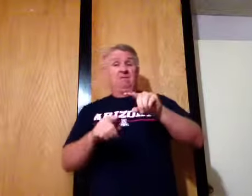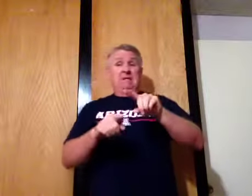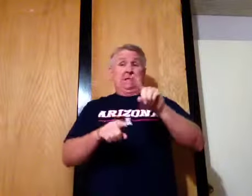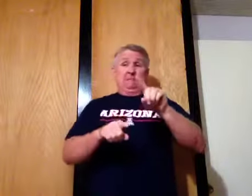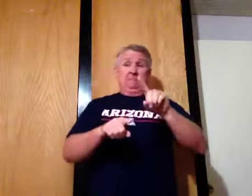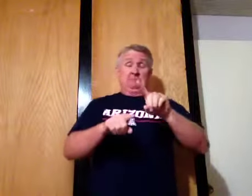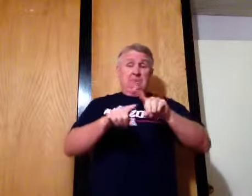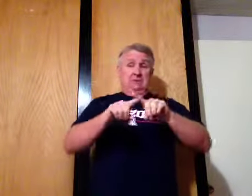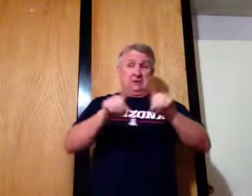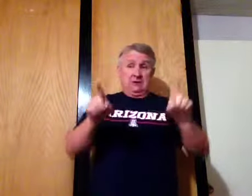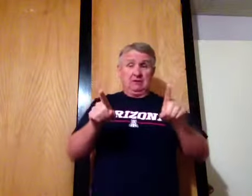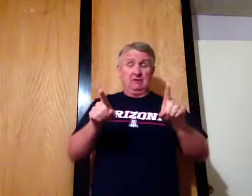few of those too.